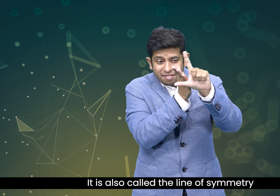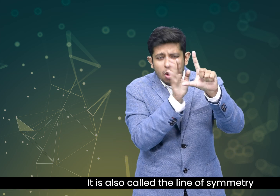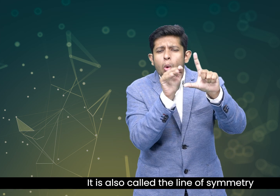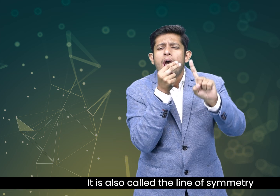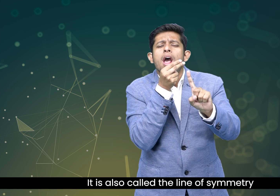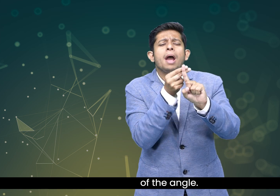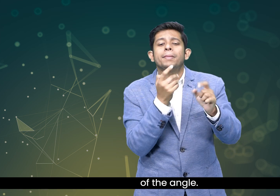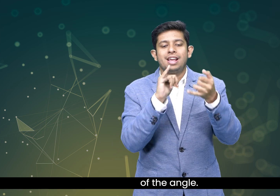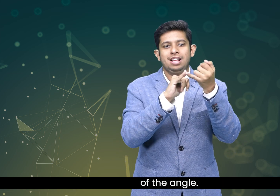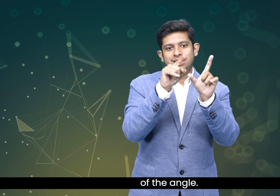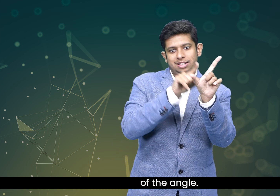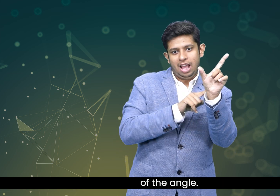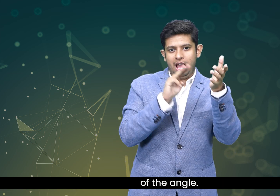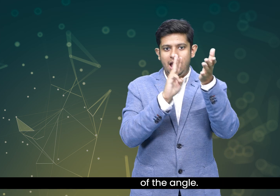of symmetry of the angle.